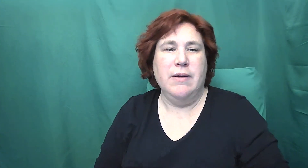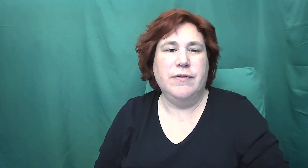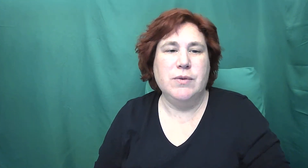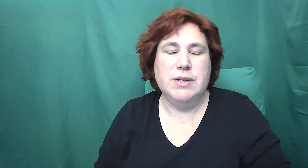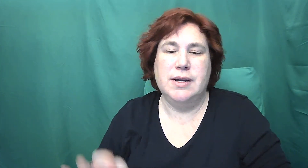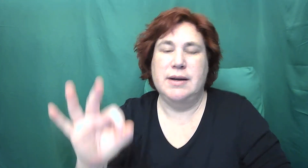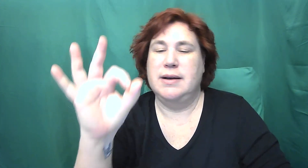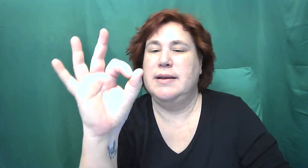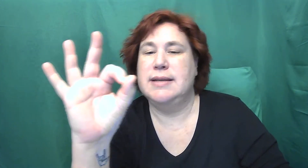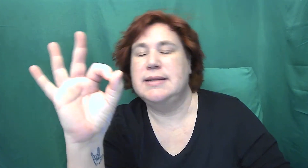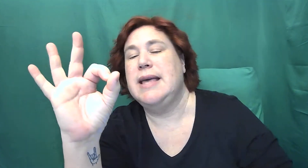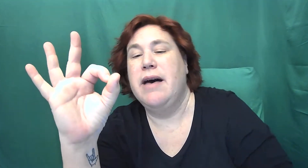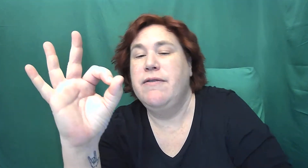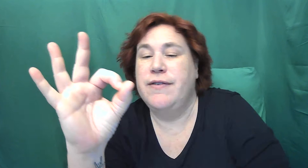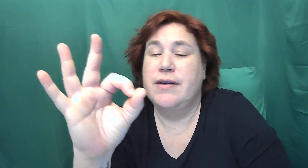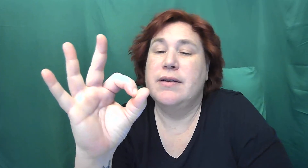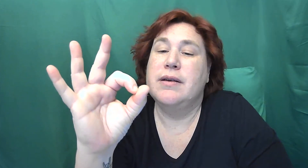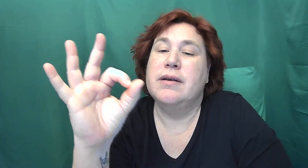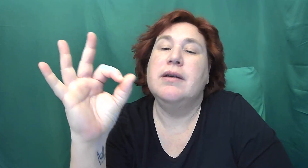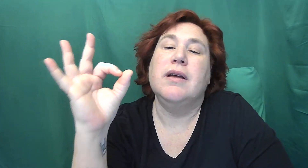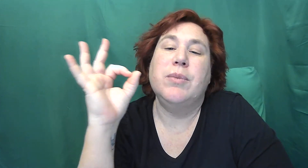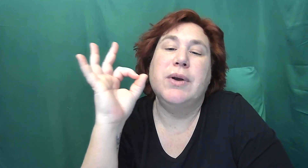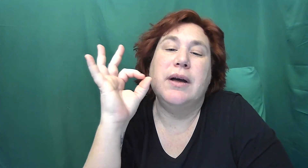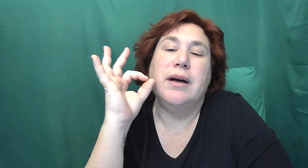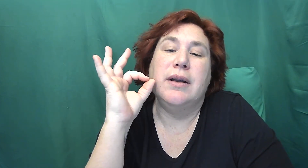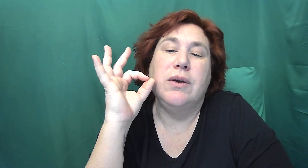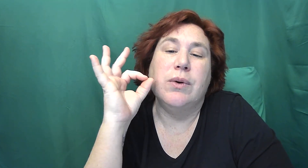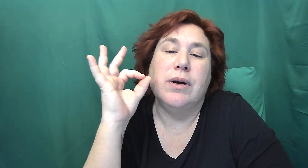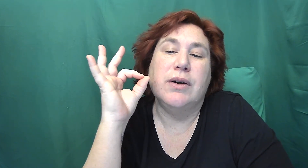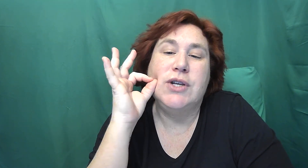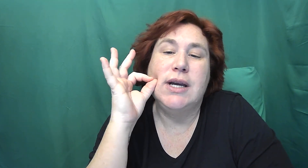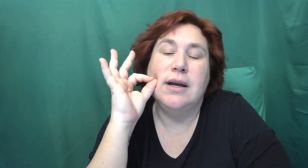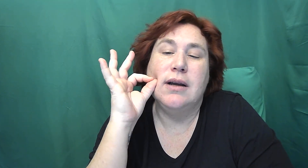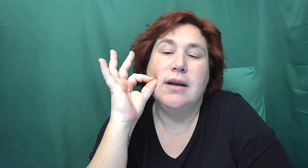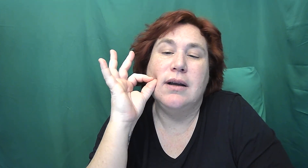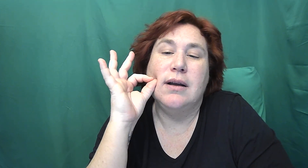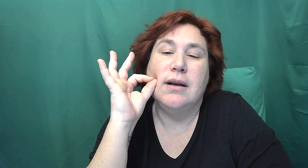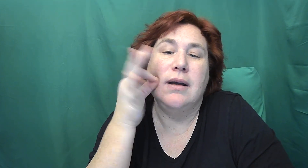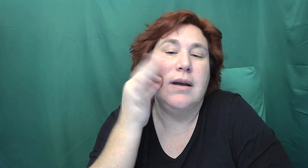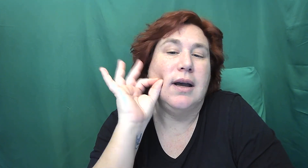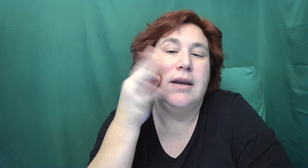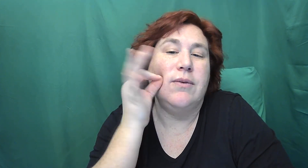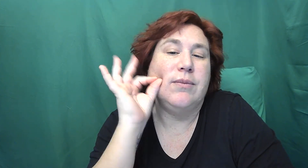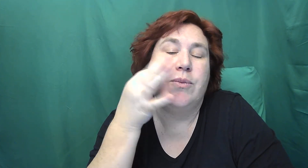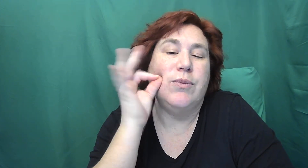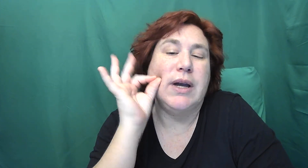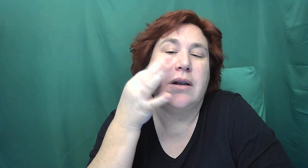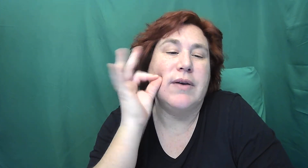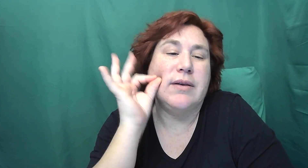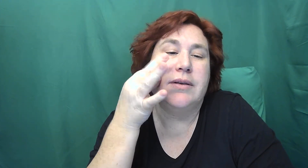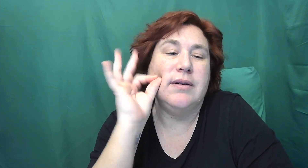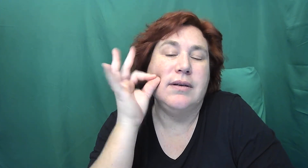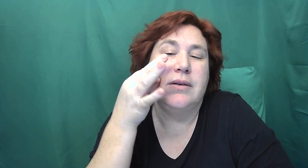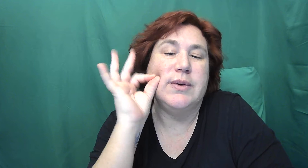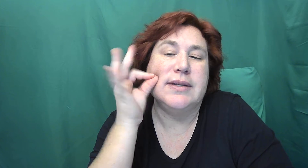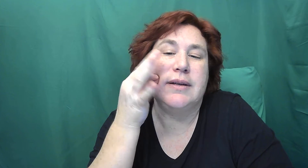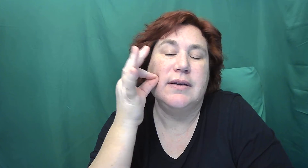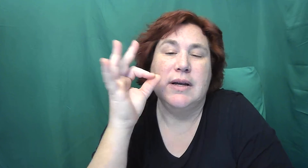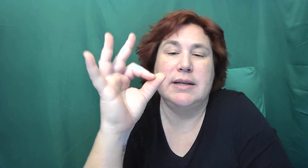Fruit. This is the F. You put it on your cheek, and you wiggle it around. Twist it. So